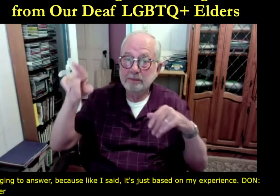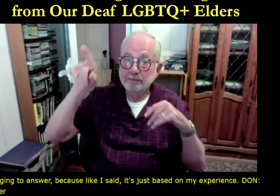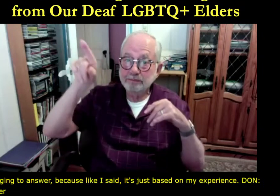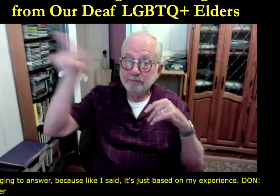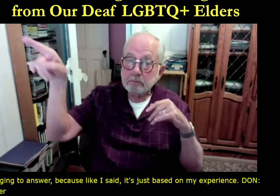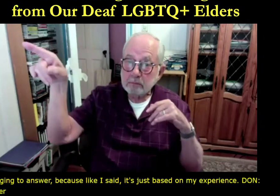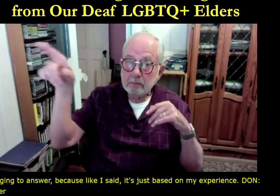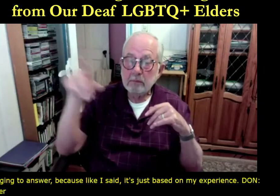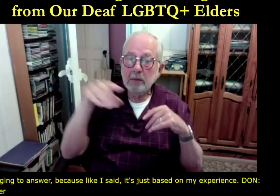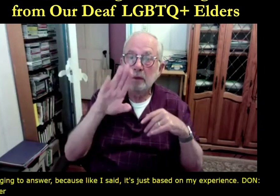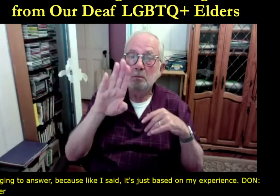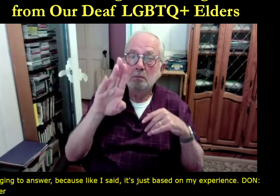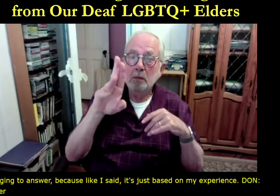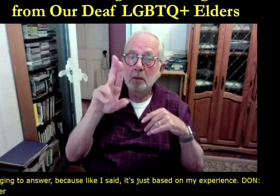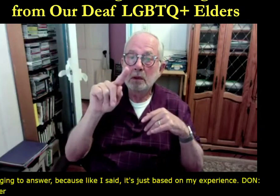of transportation in the white house